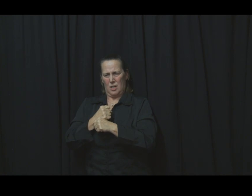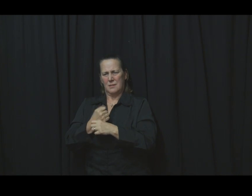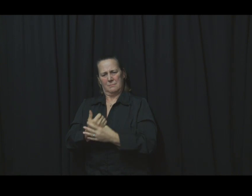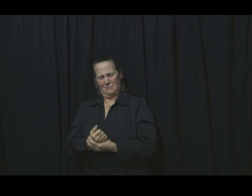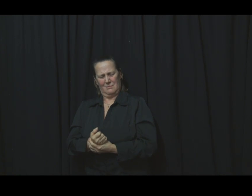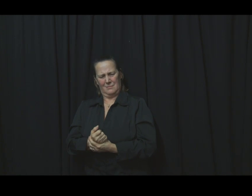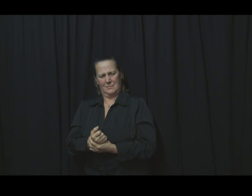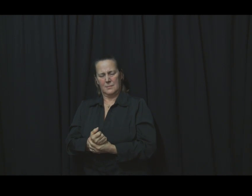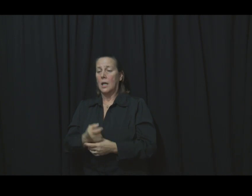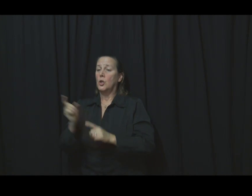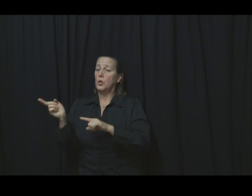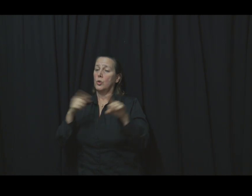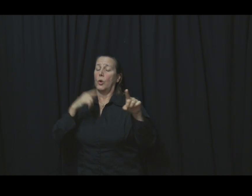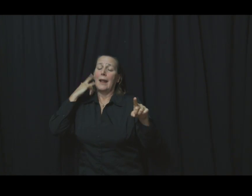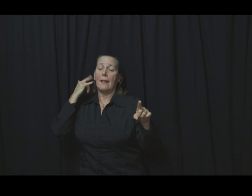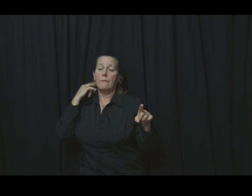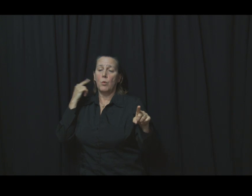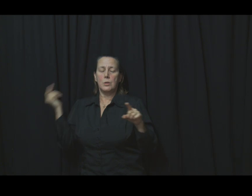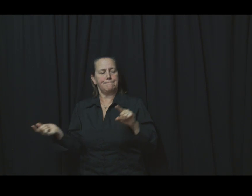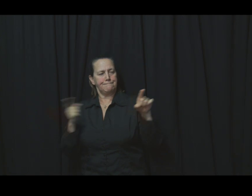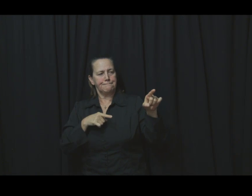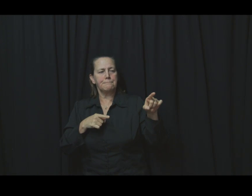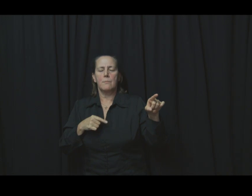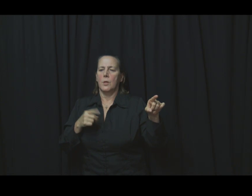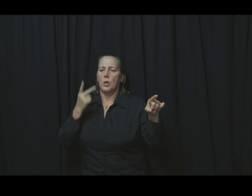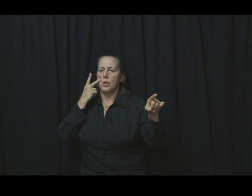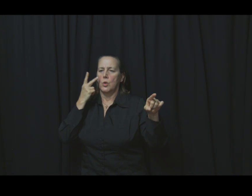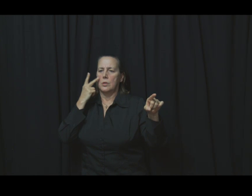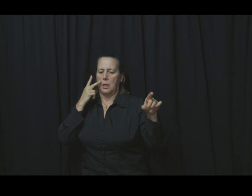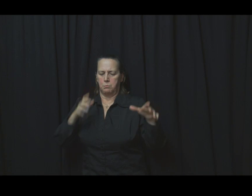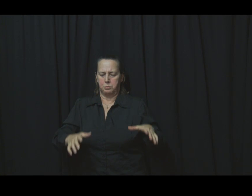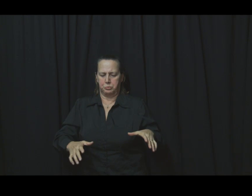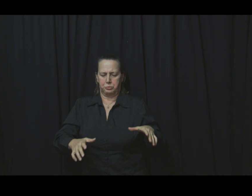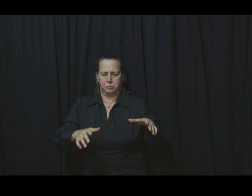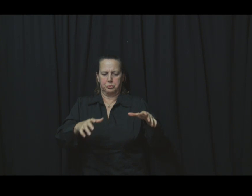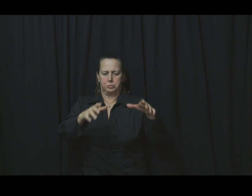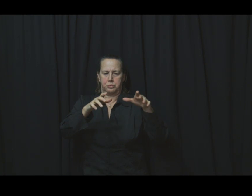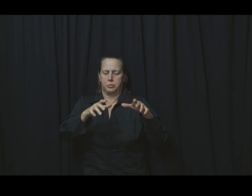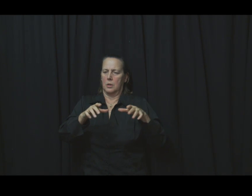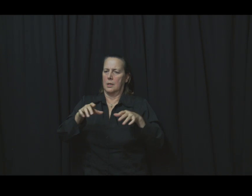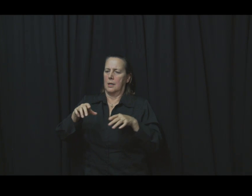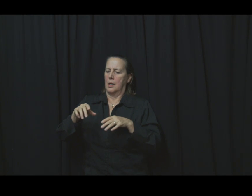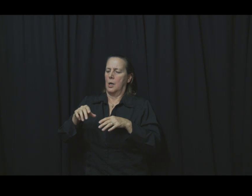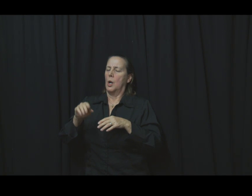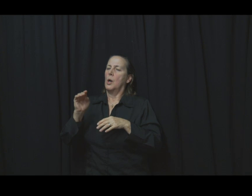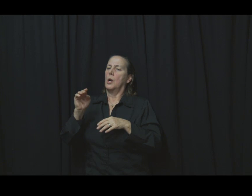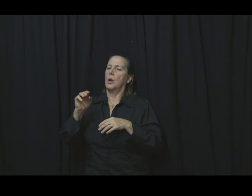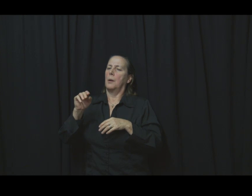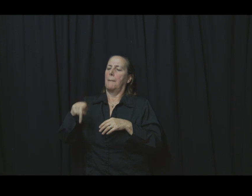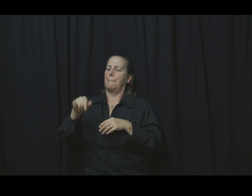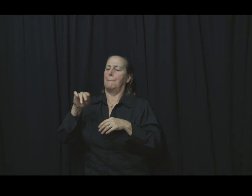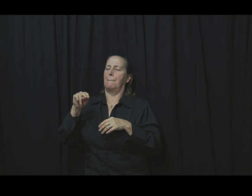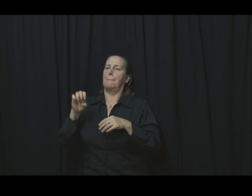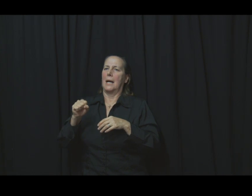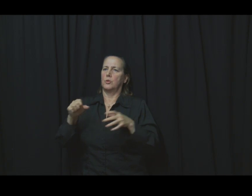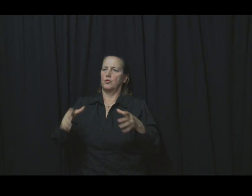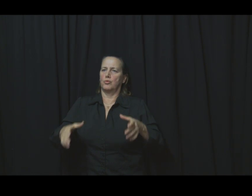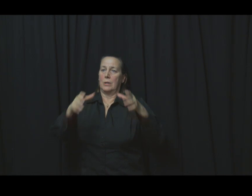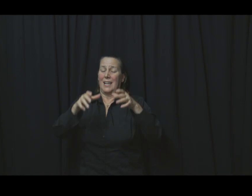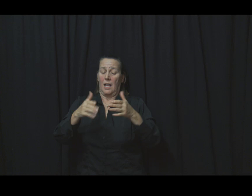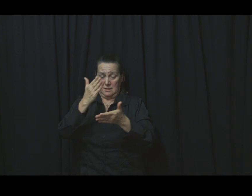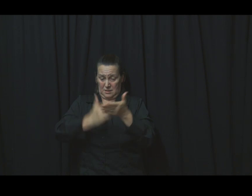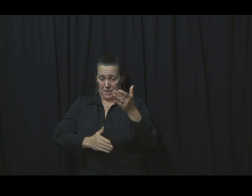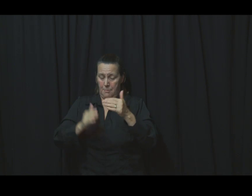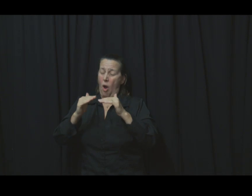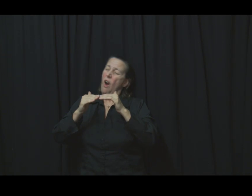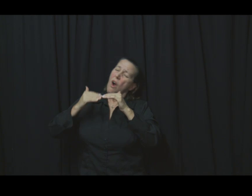to California, we find enormous stands of bristlecone pines. Some of them are over 6,000 years